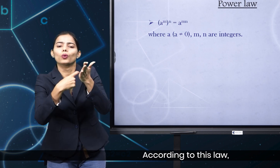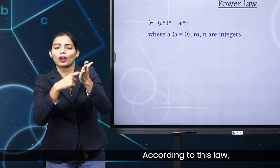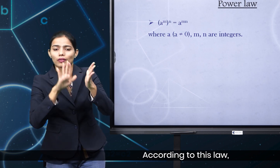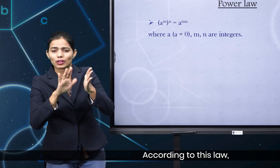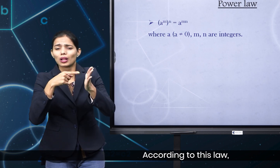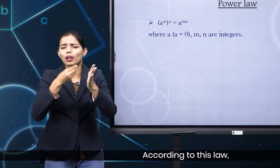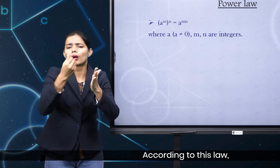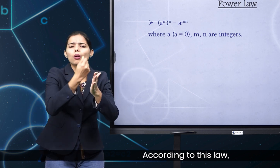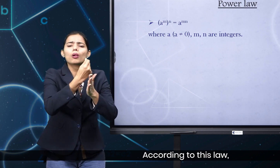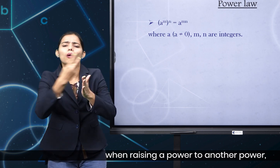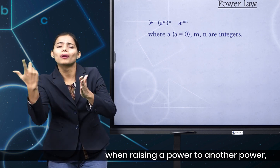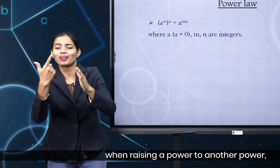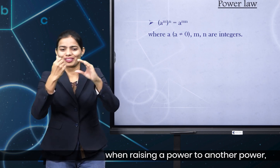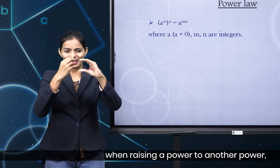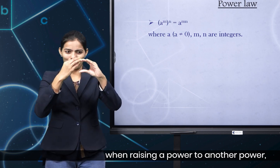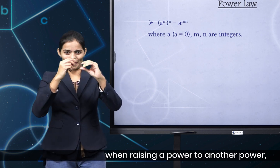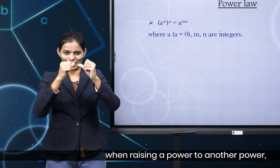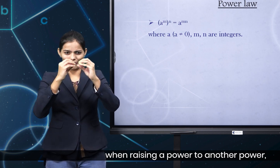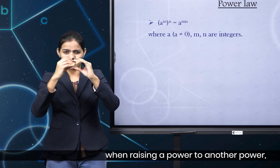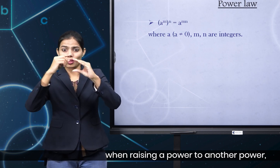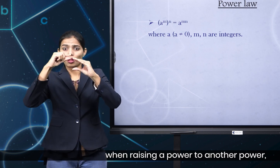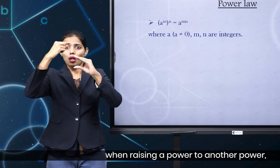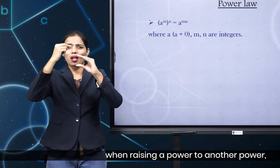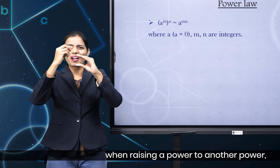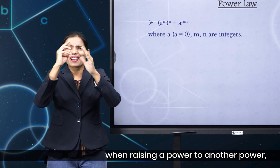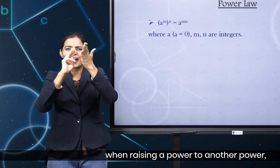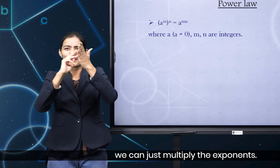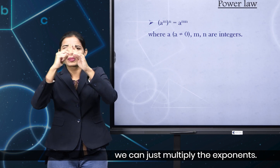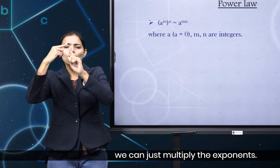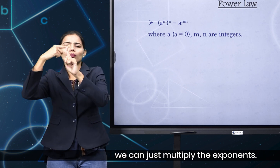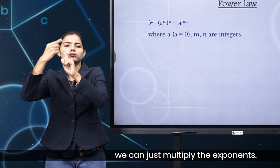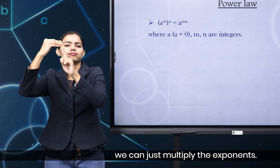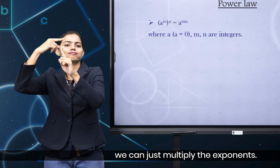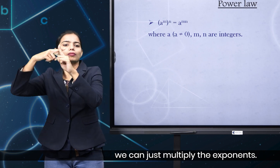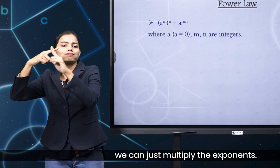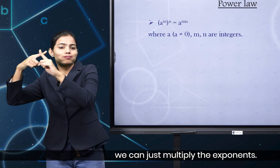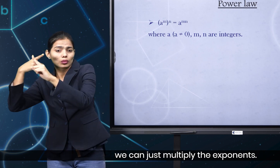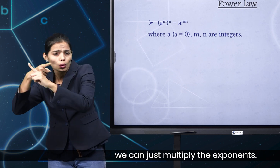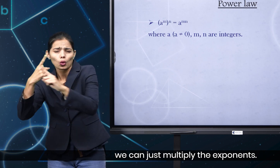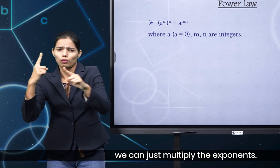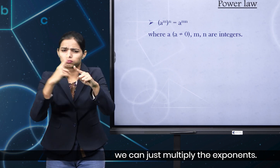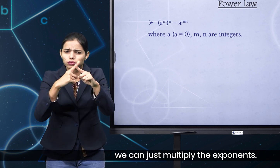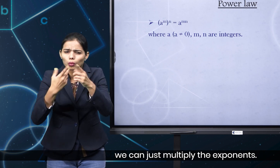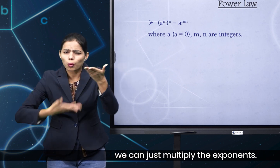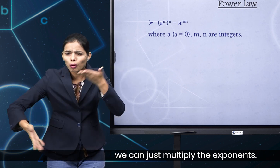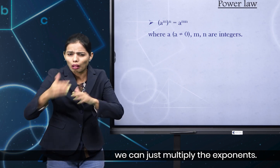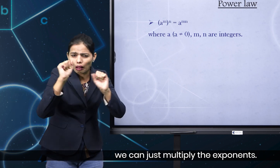According to this law, when raising a power to another power, we can just multiply the exponents.